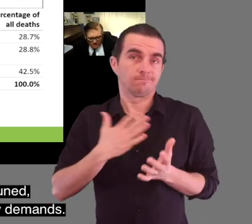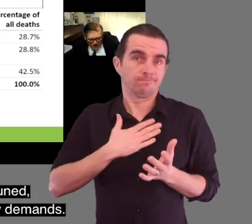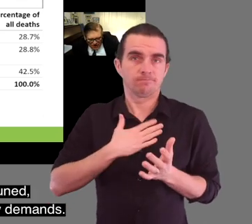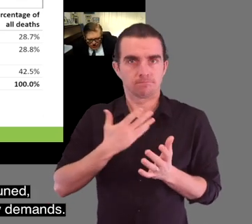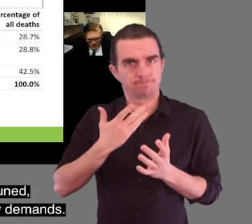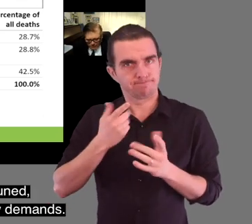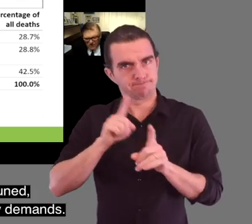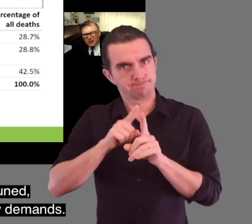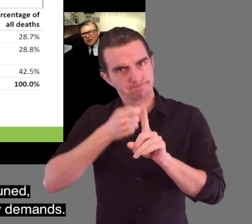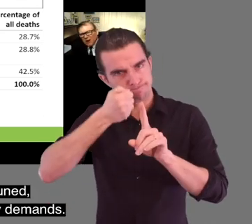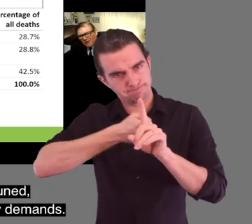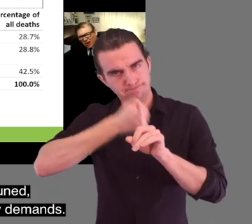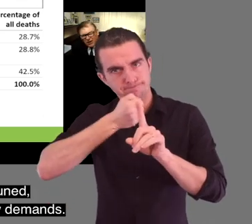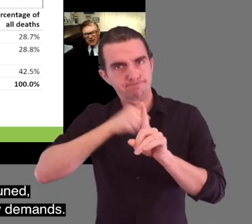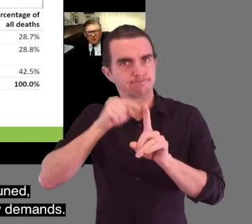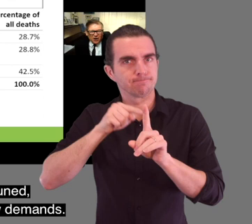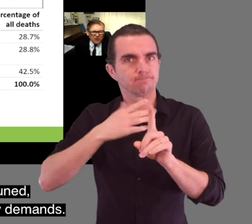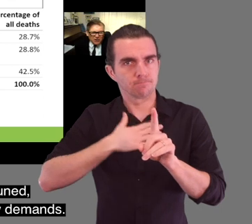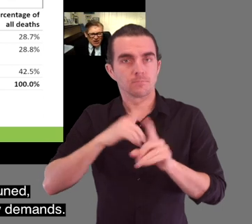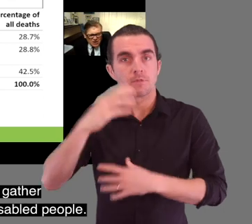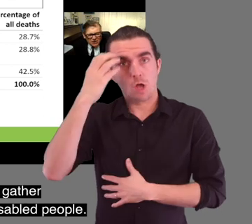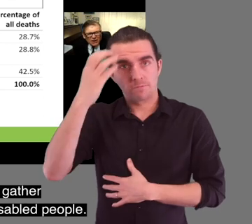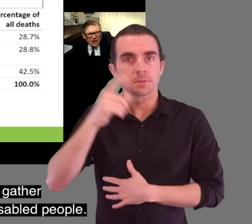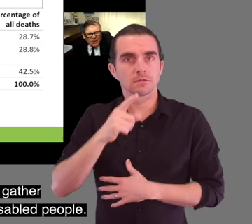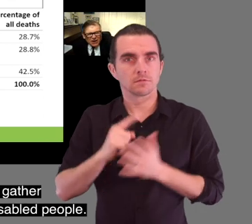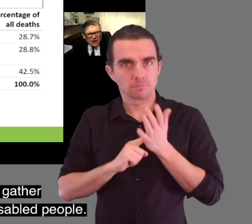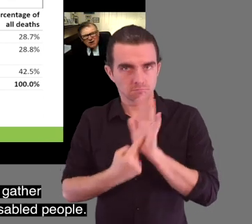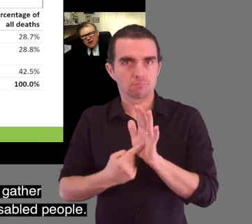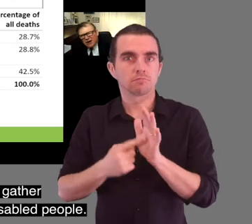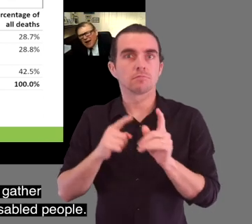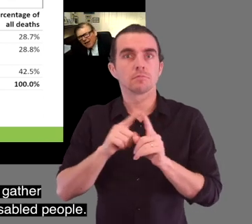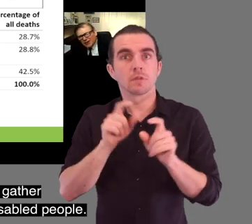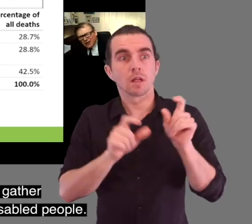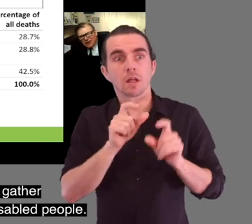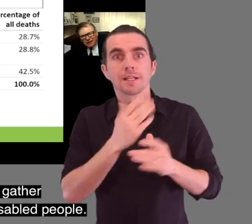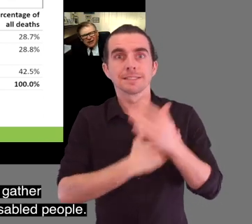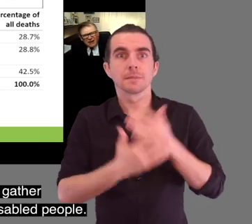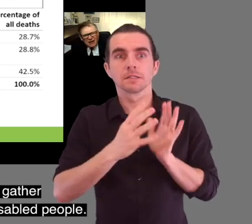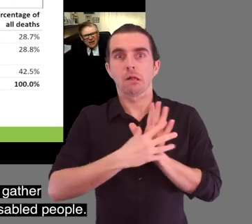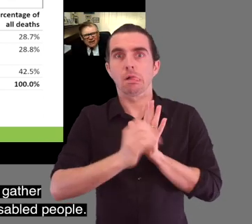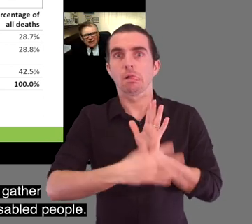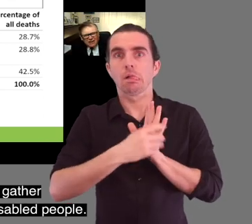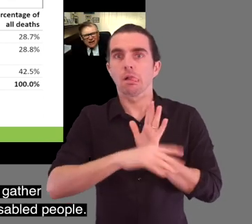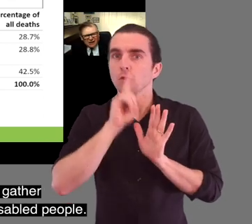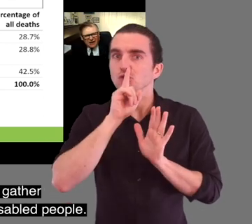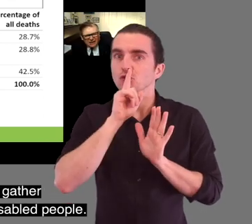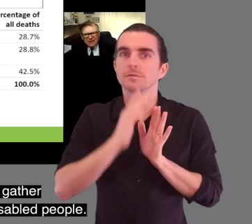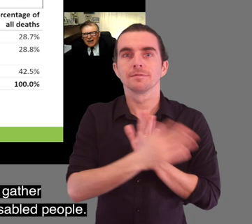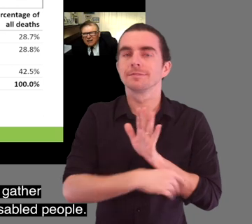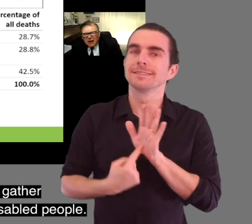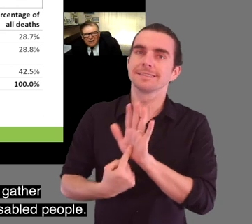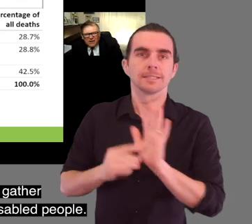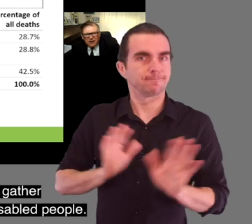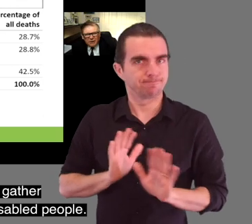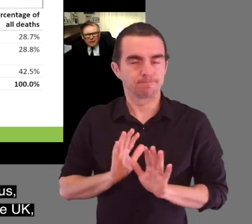sufficiently fine-tuned. And this is one of our key demands, that government do gather disaggregated